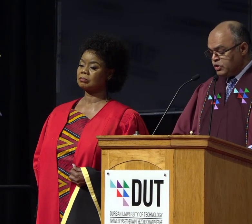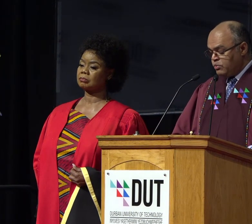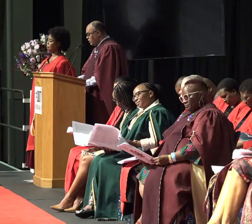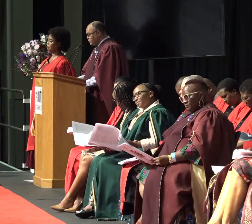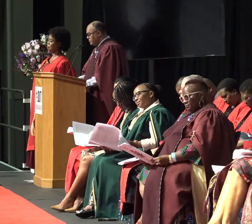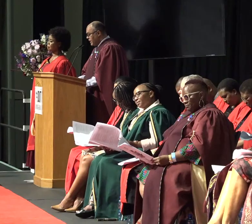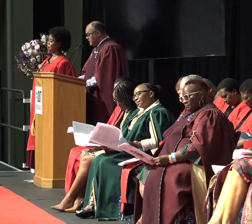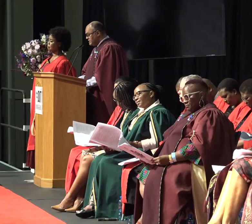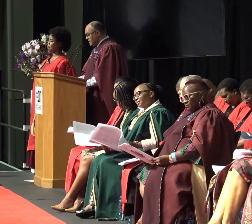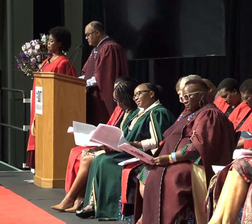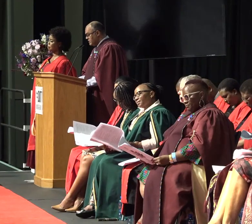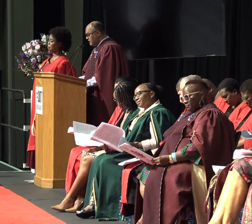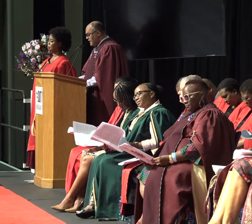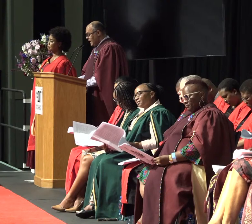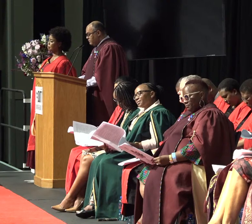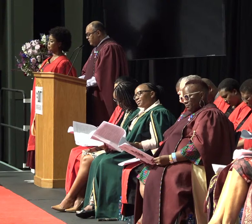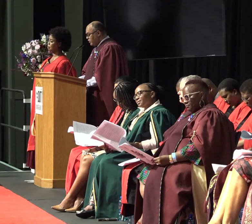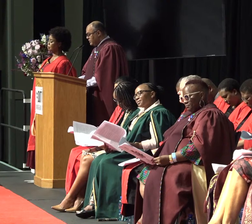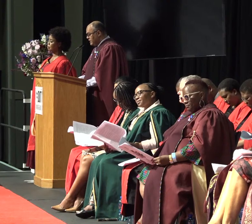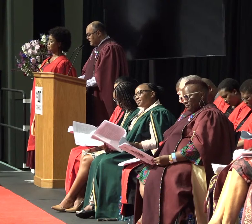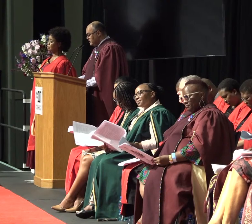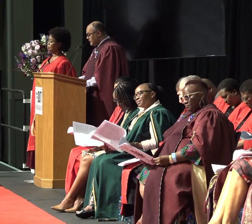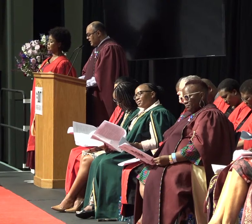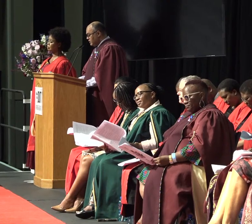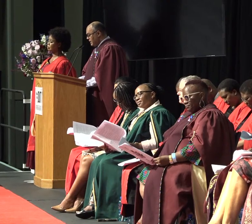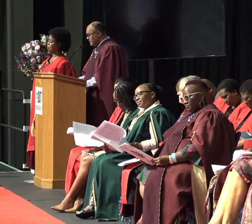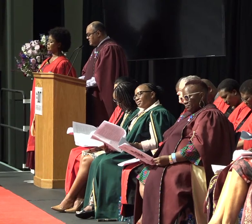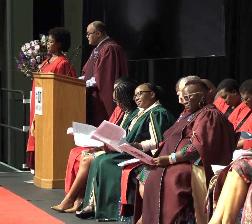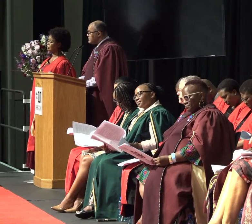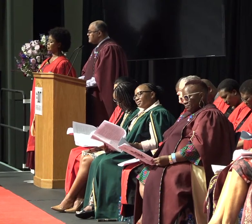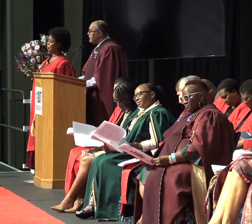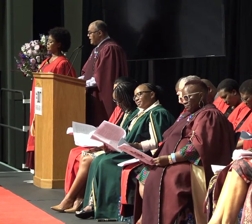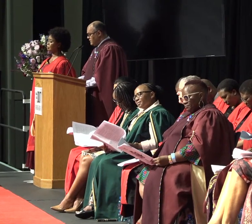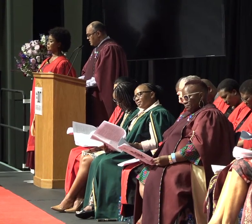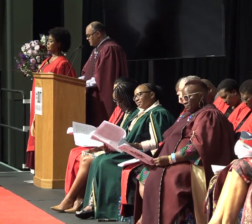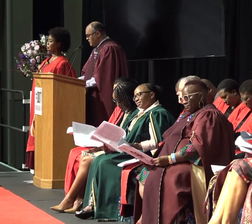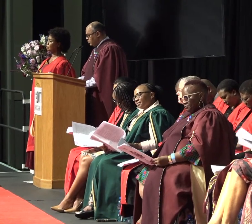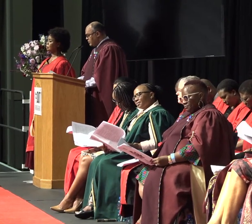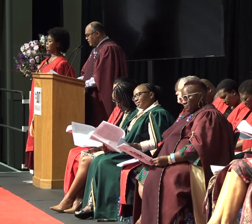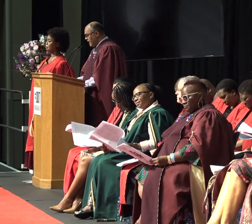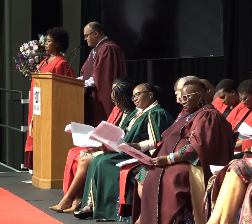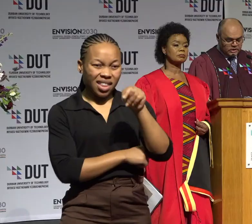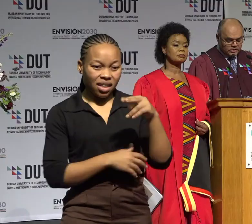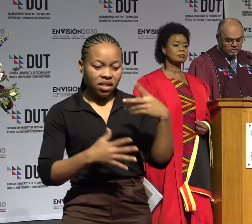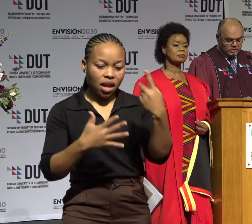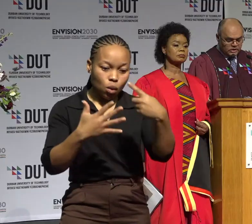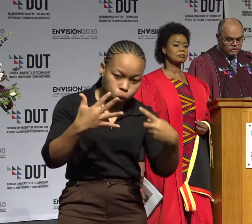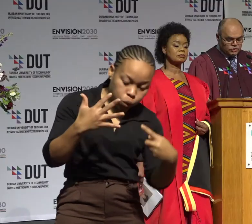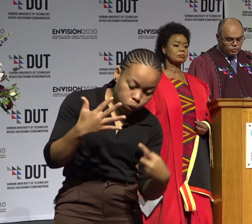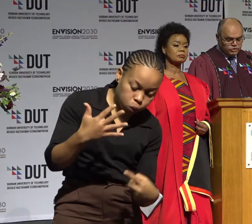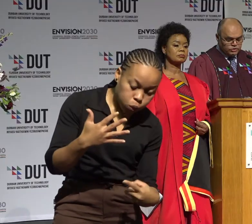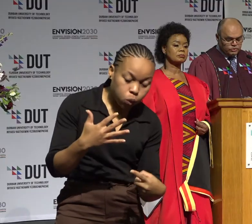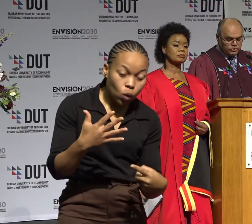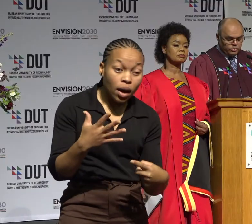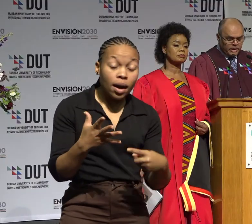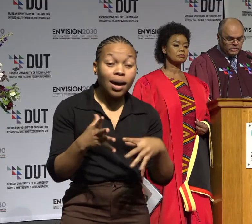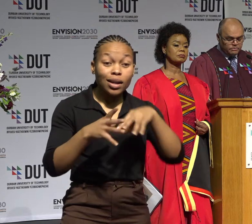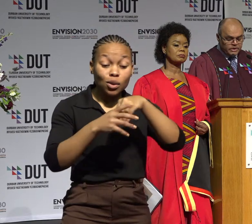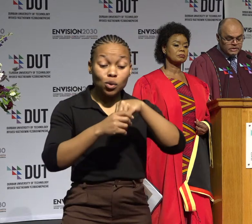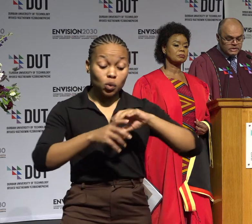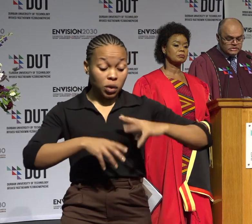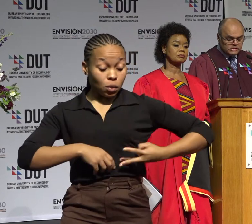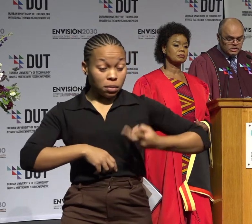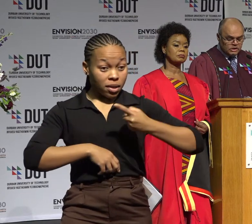Jones co-wrote with Barney Simon and performed in Eden and Other Places and Woman of Africa. She also toured with